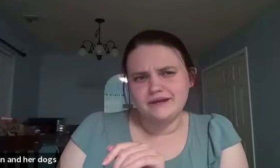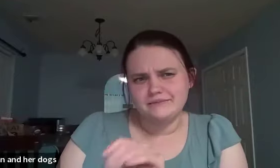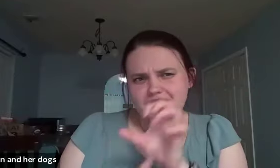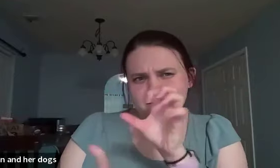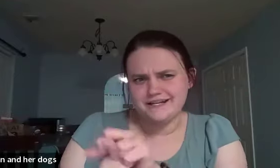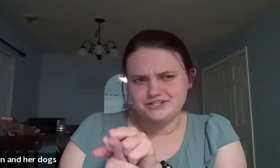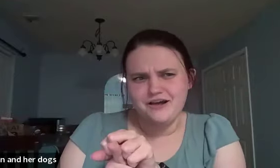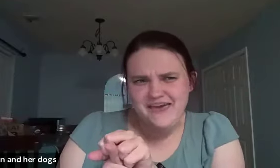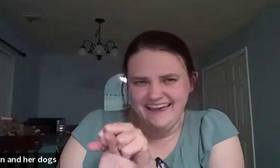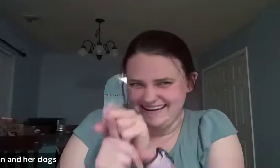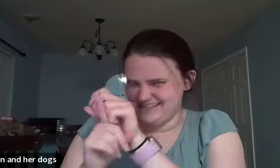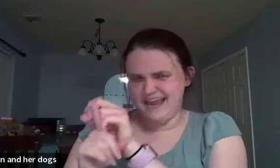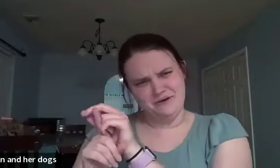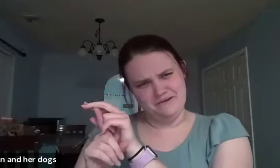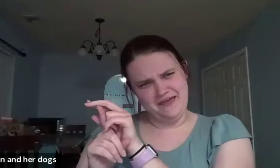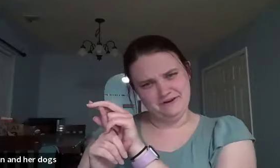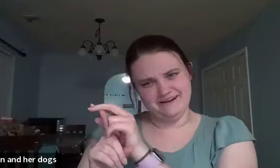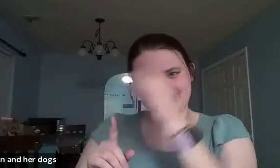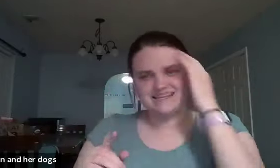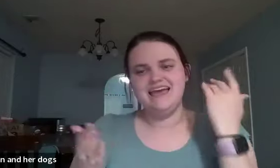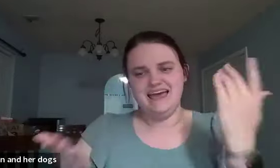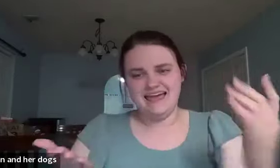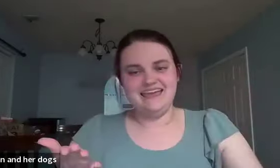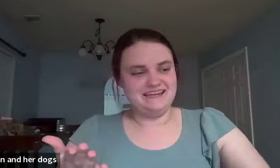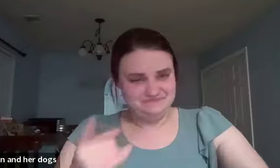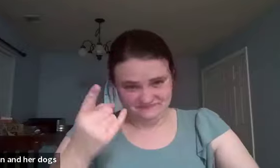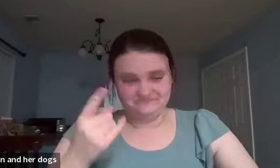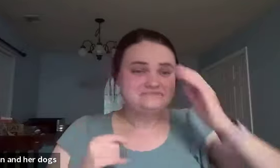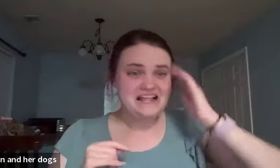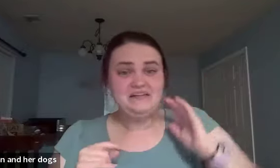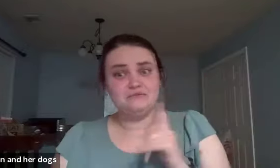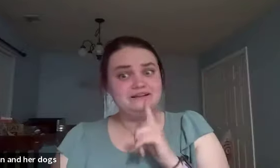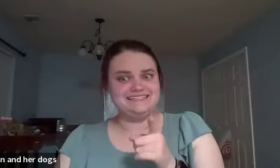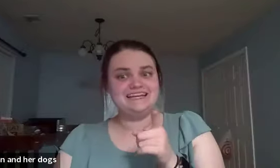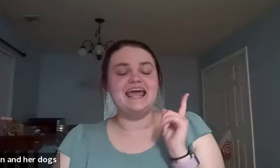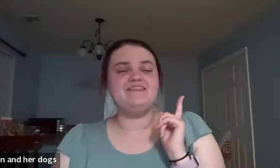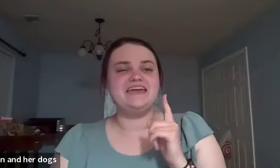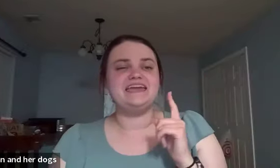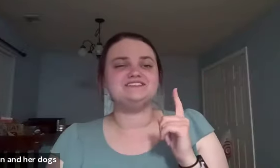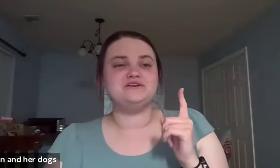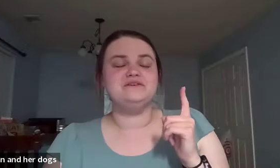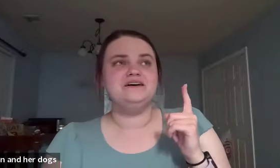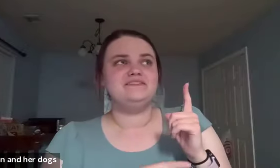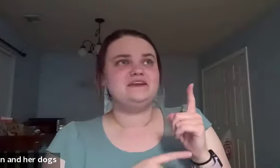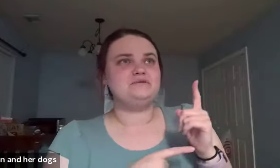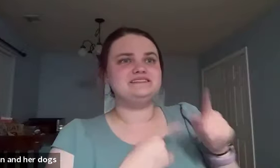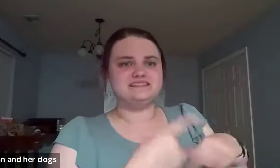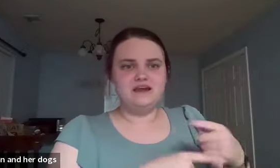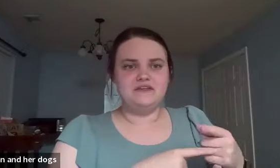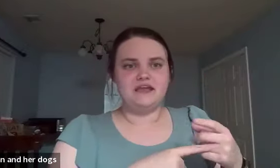like, wait a minute, I think I just caught that. And I was like, I know what that word is. And they really did. And so there was the sign that